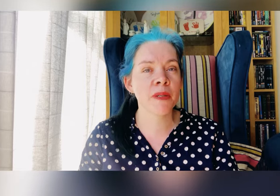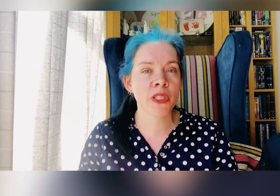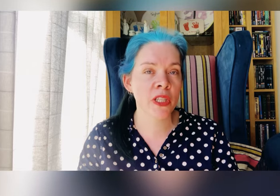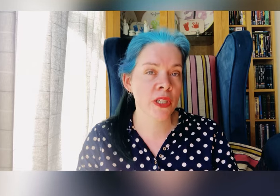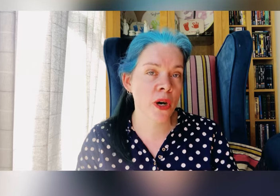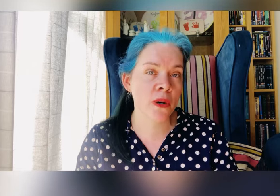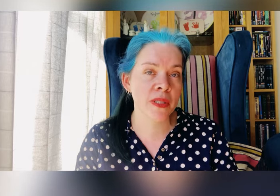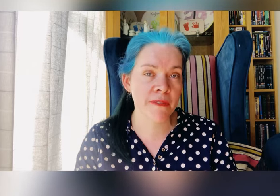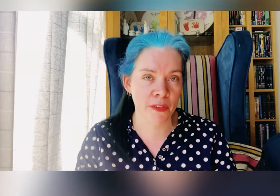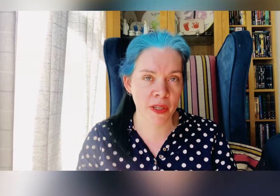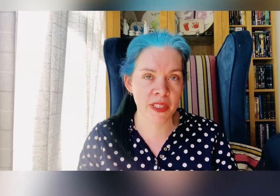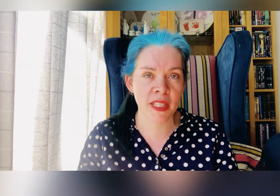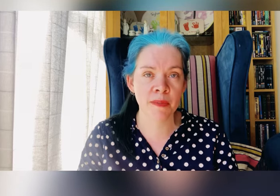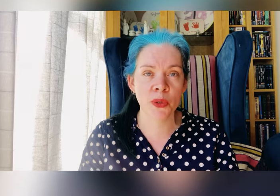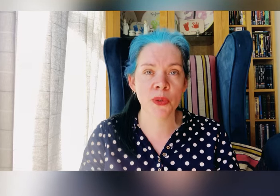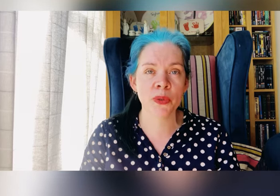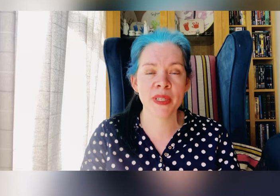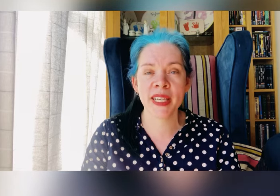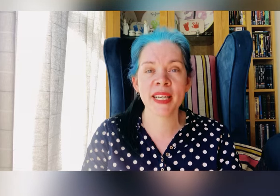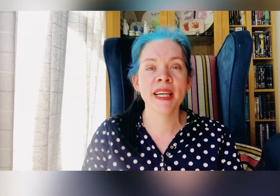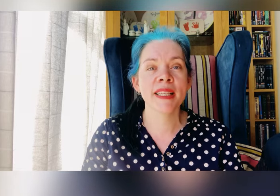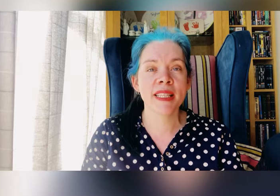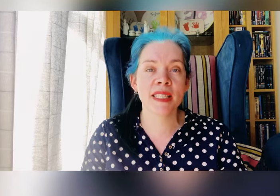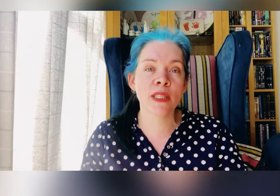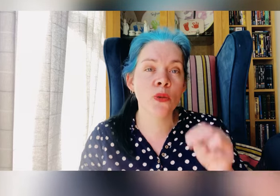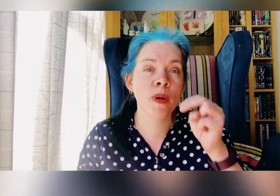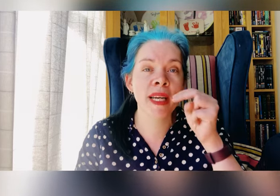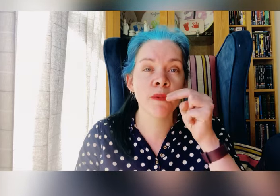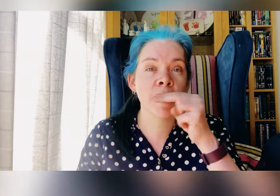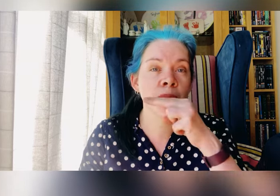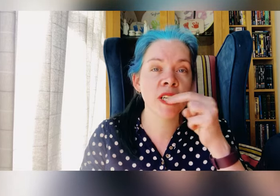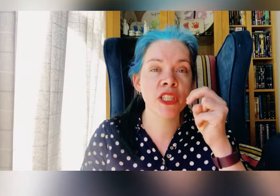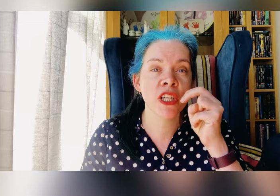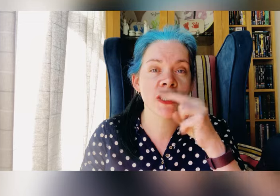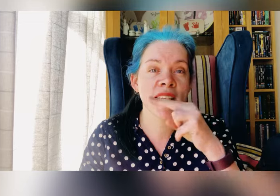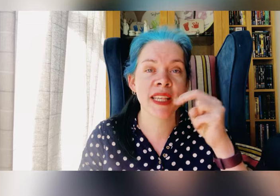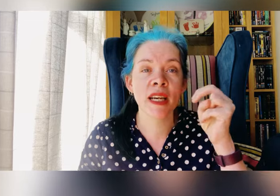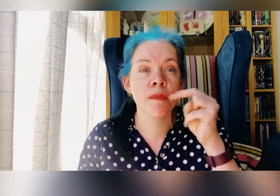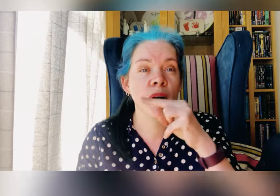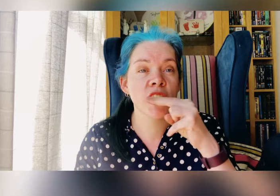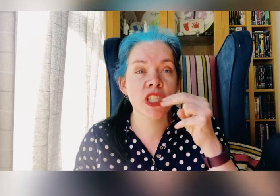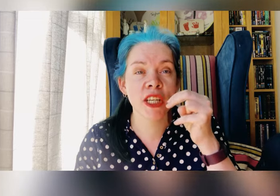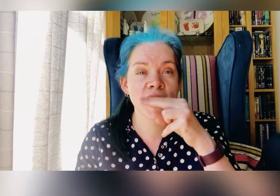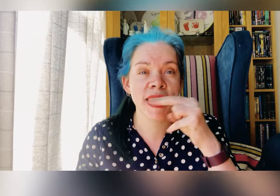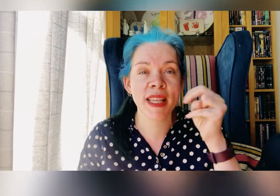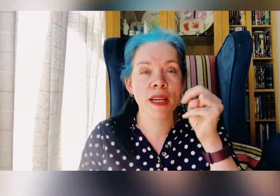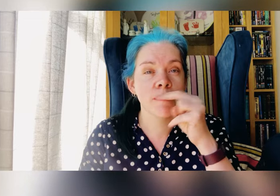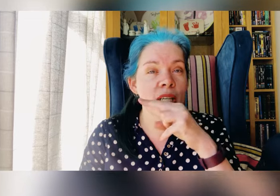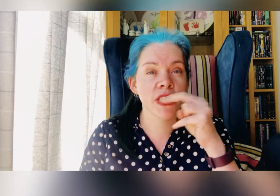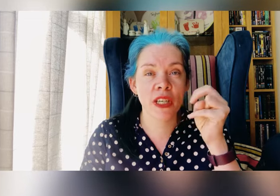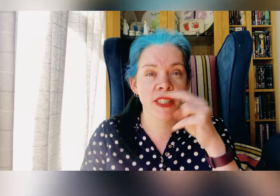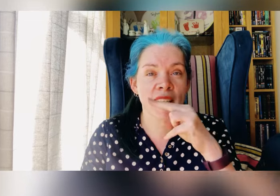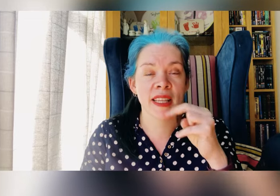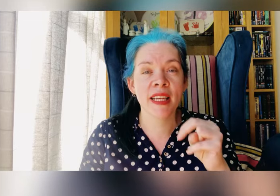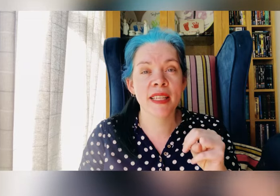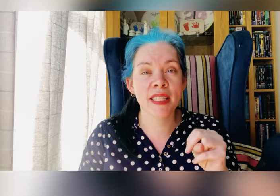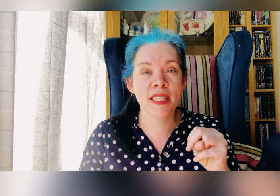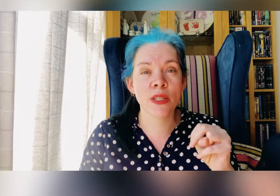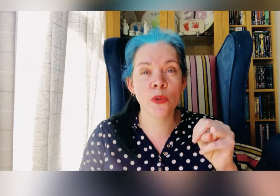on a cold and frosty morning. This is the way we brush our teeth, brush our teeth, brush our teeth. This is the way